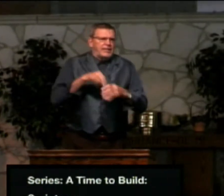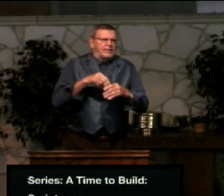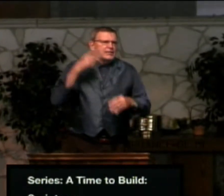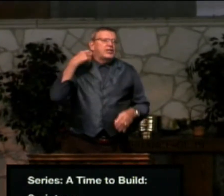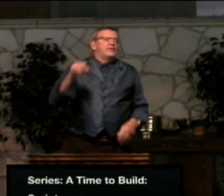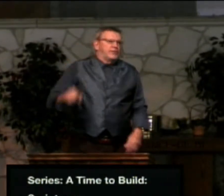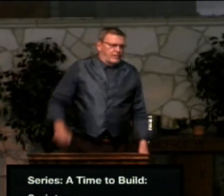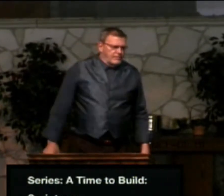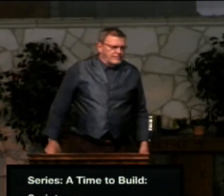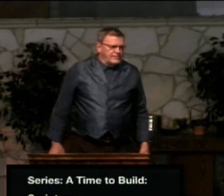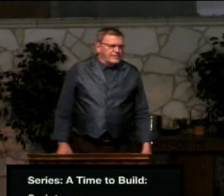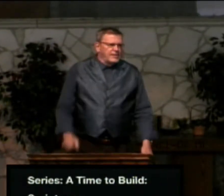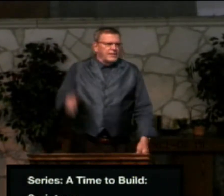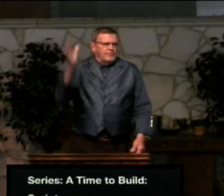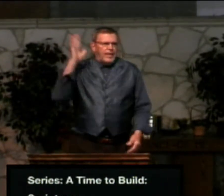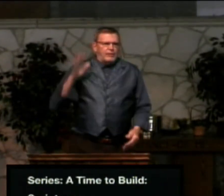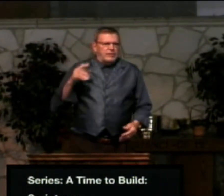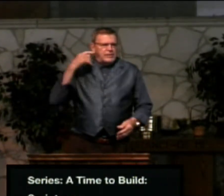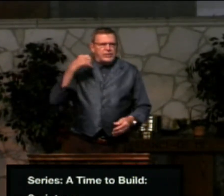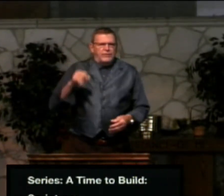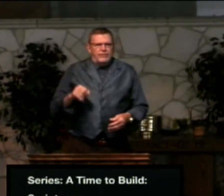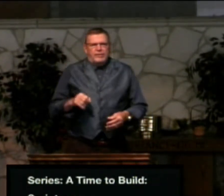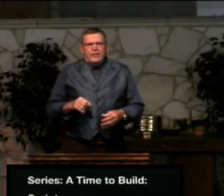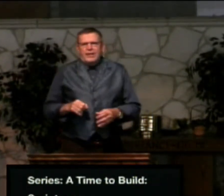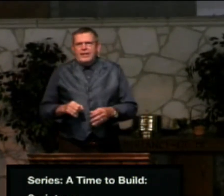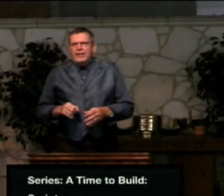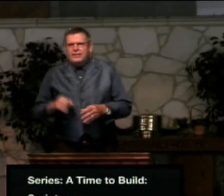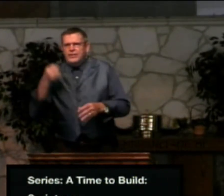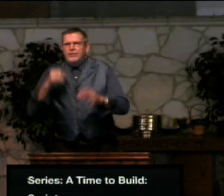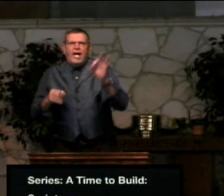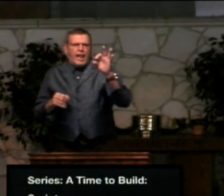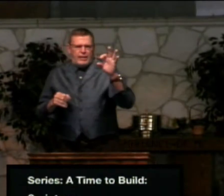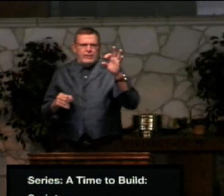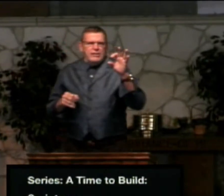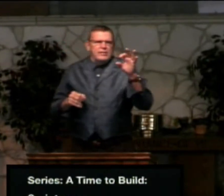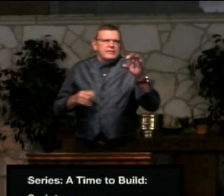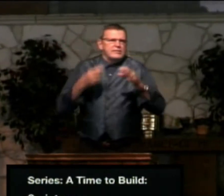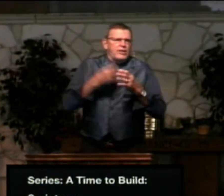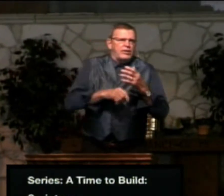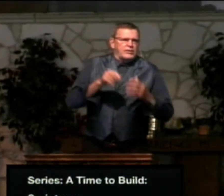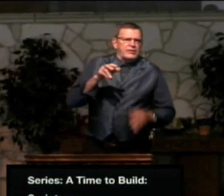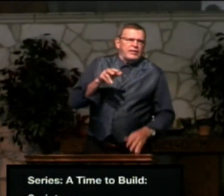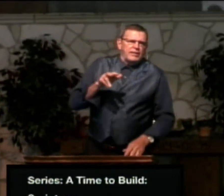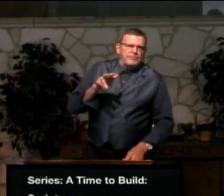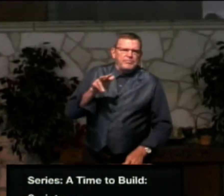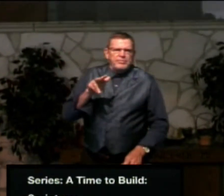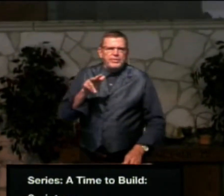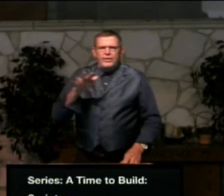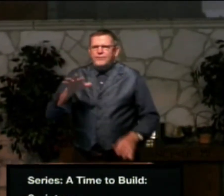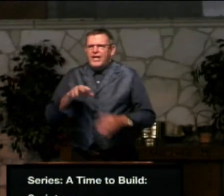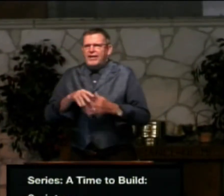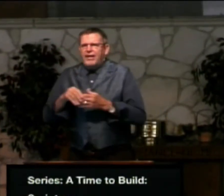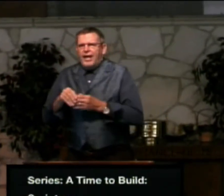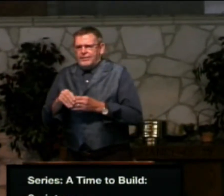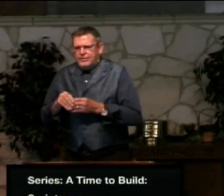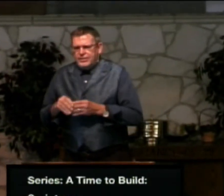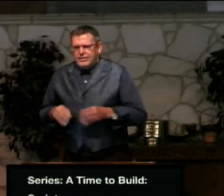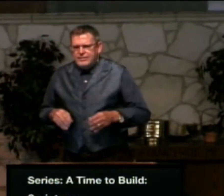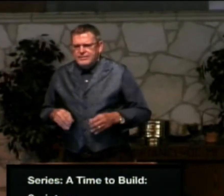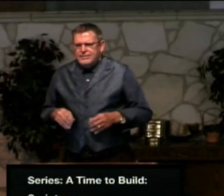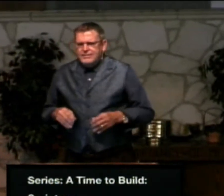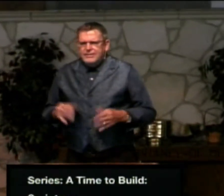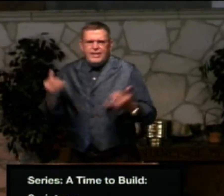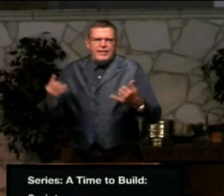investments in silver. Back when silver, a silver dollar cost